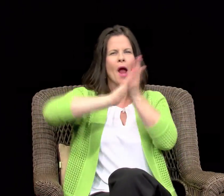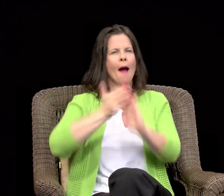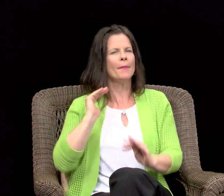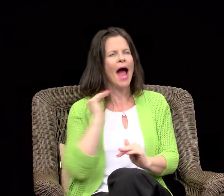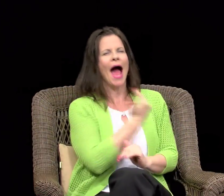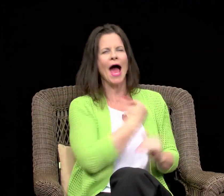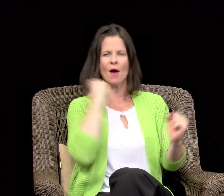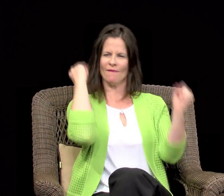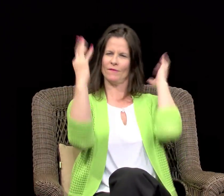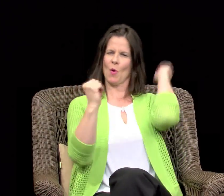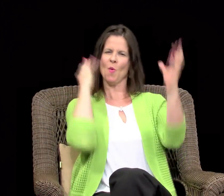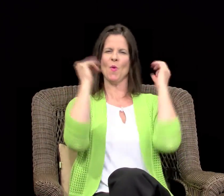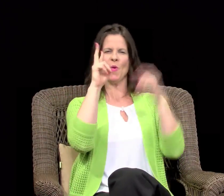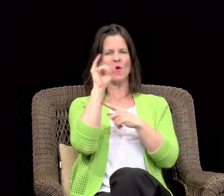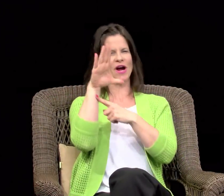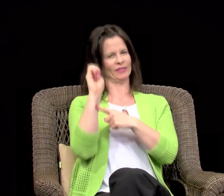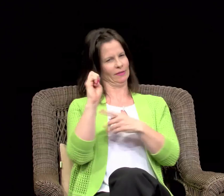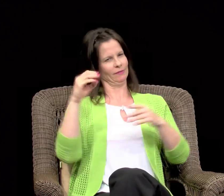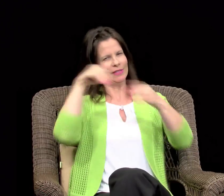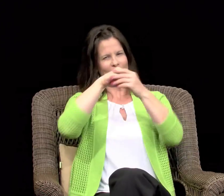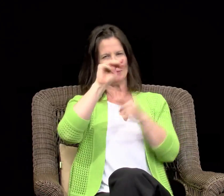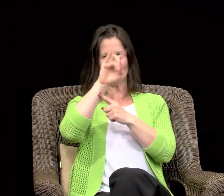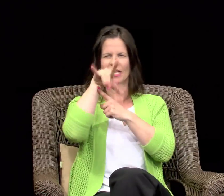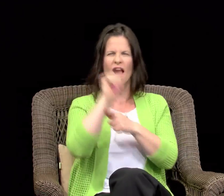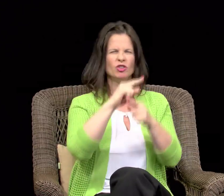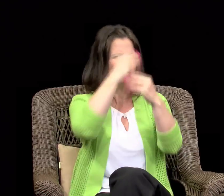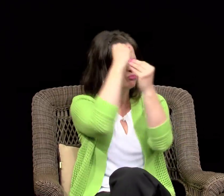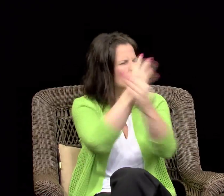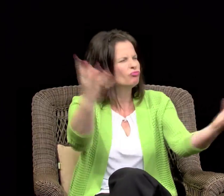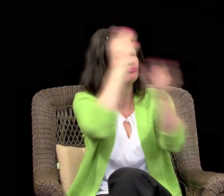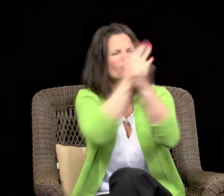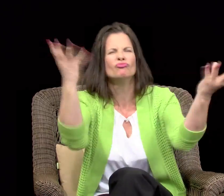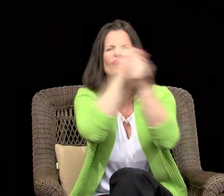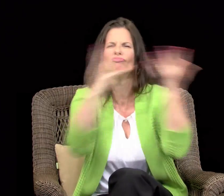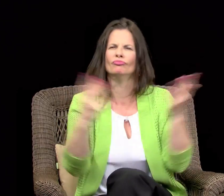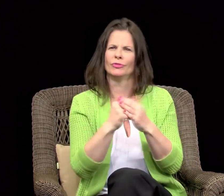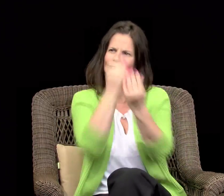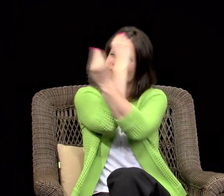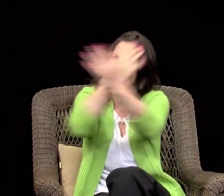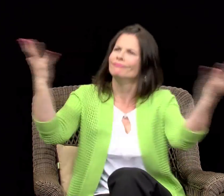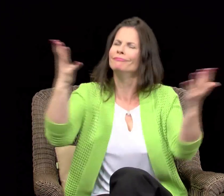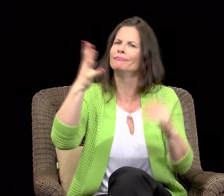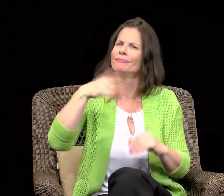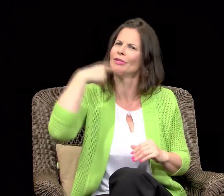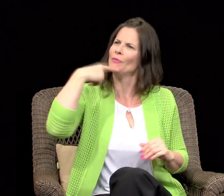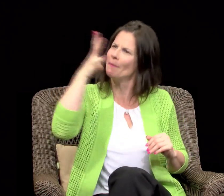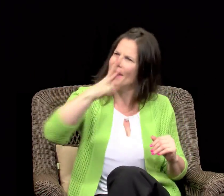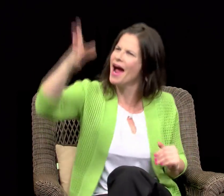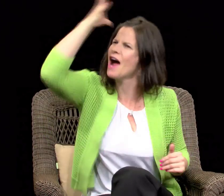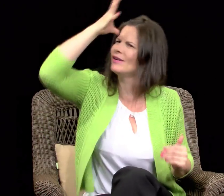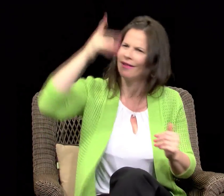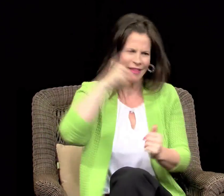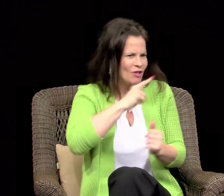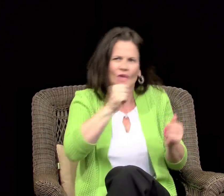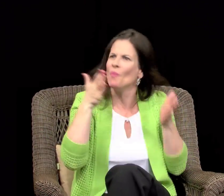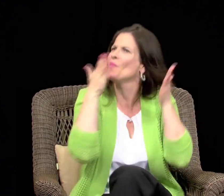community, that he became our voice in sign language, and he is a great role model